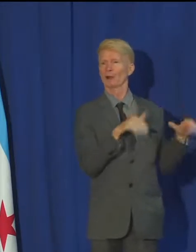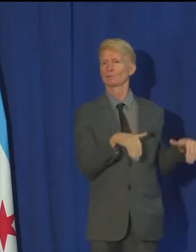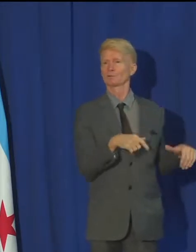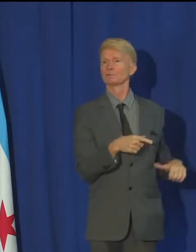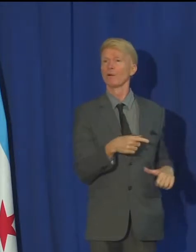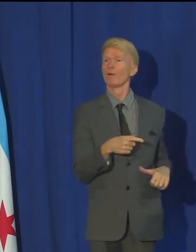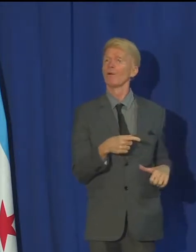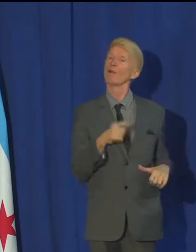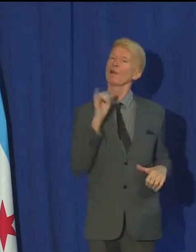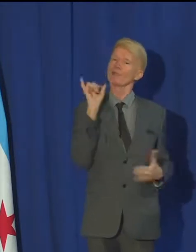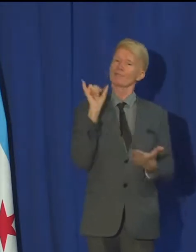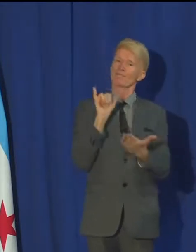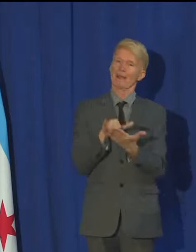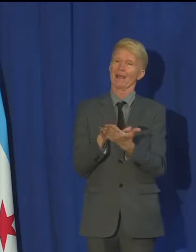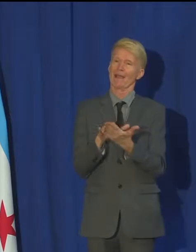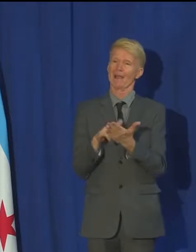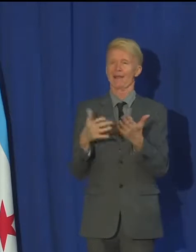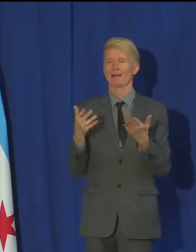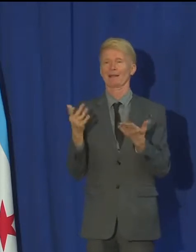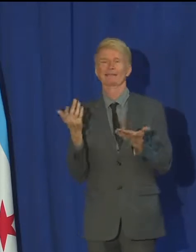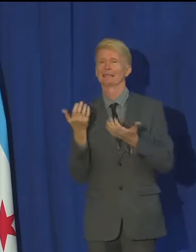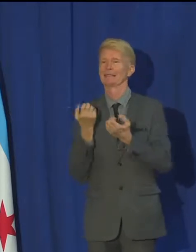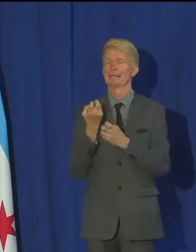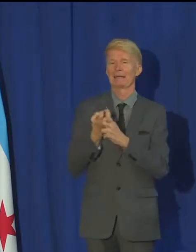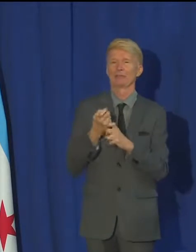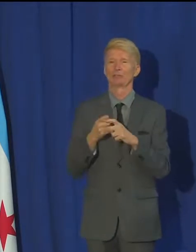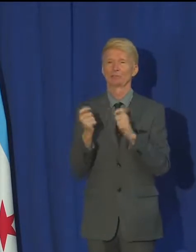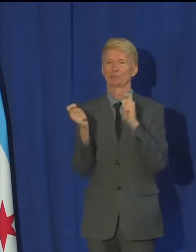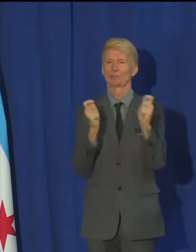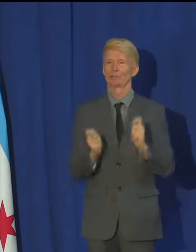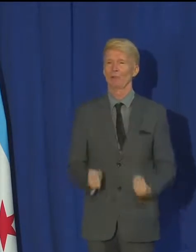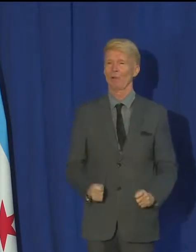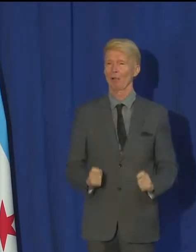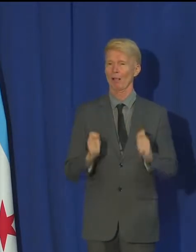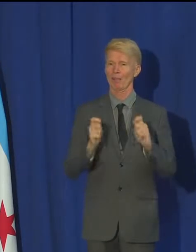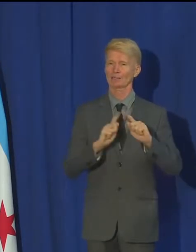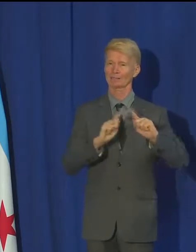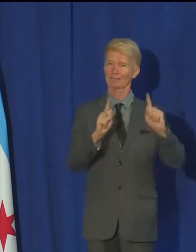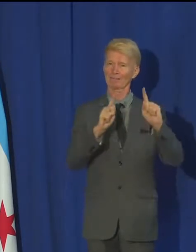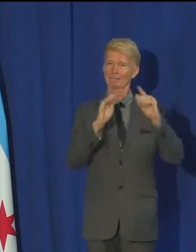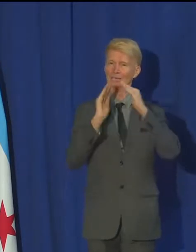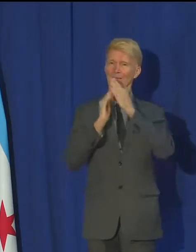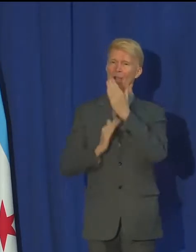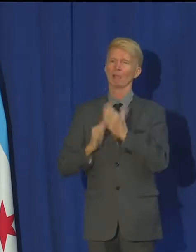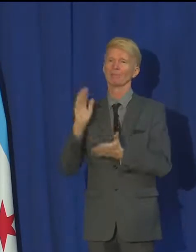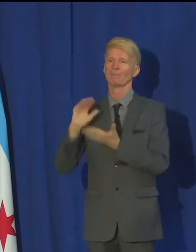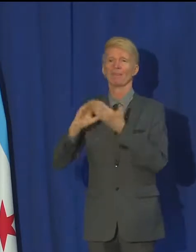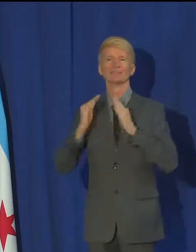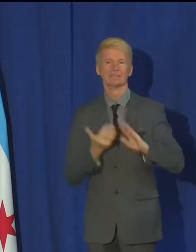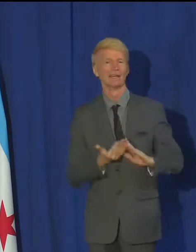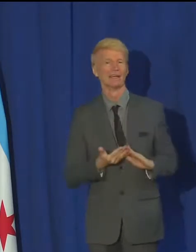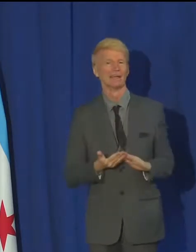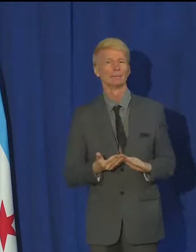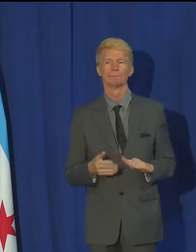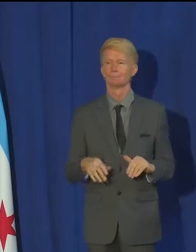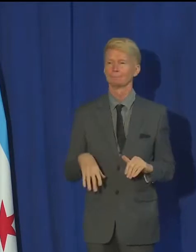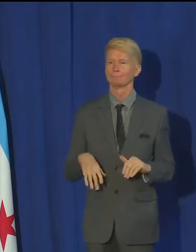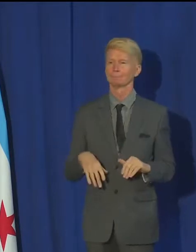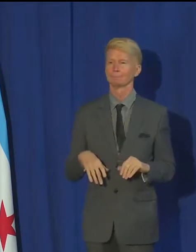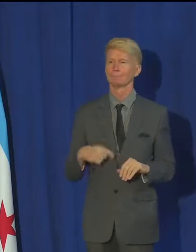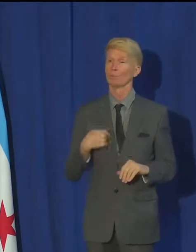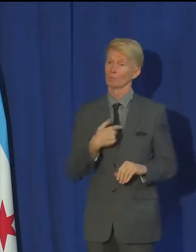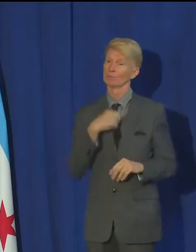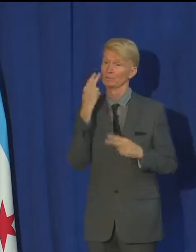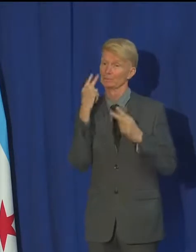harder to control COVID in some of the parts of the city where we've more consistently seen it. We have seen